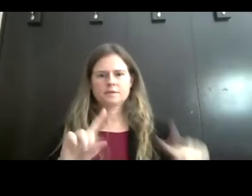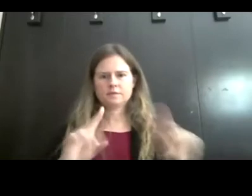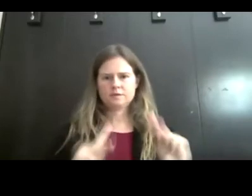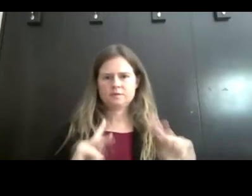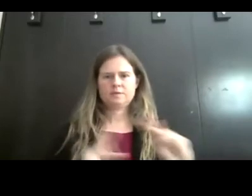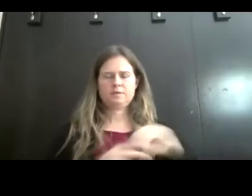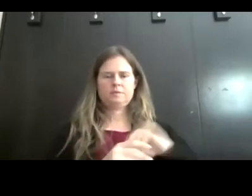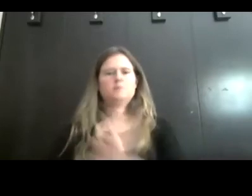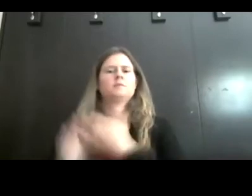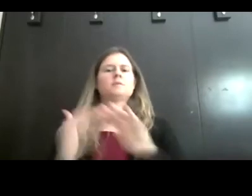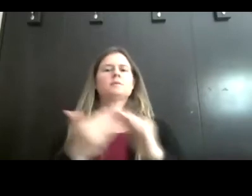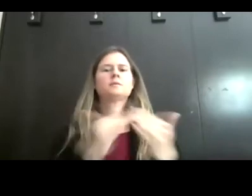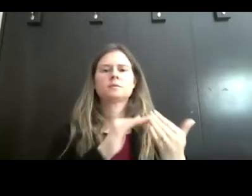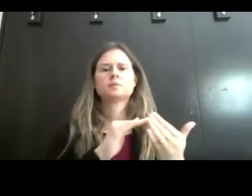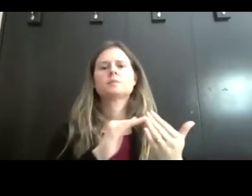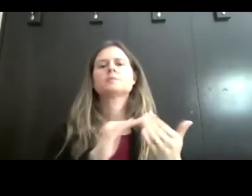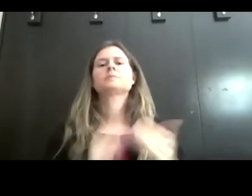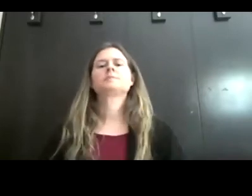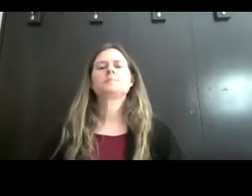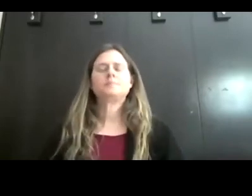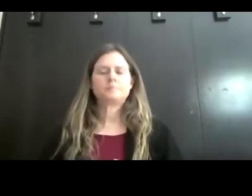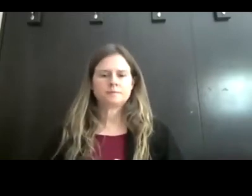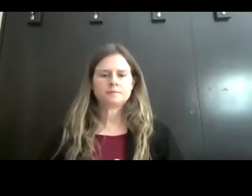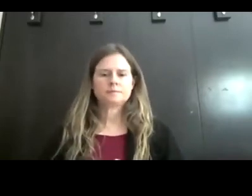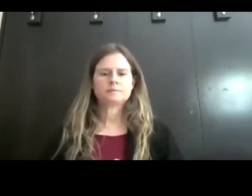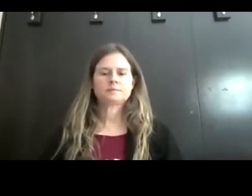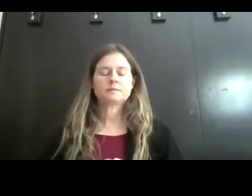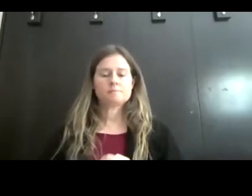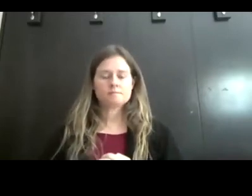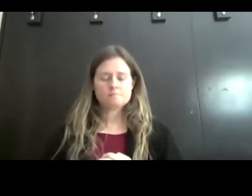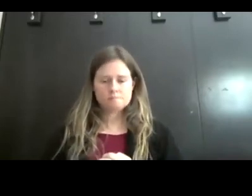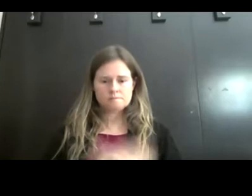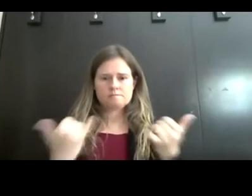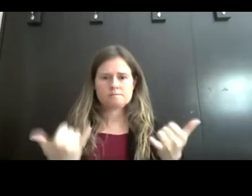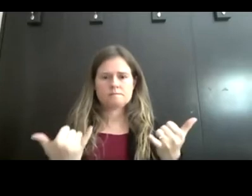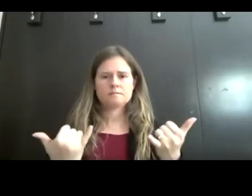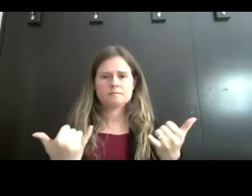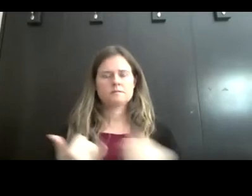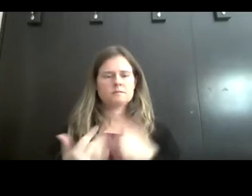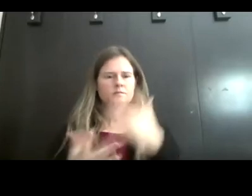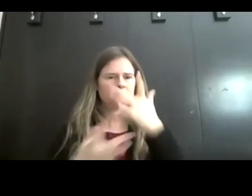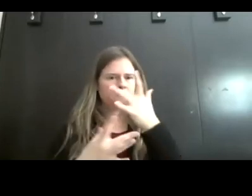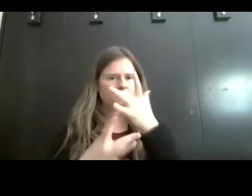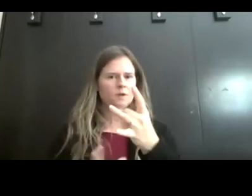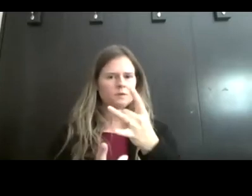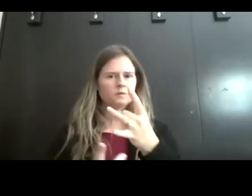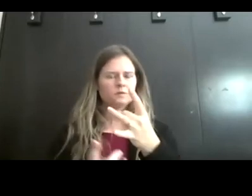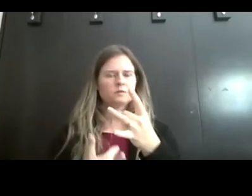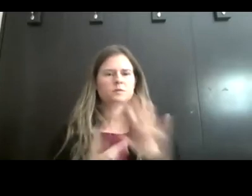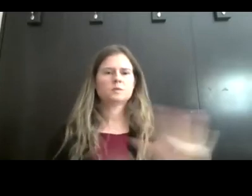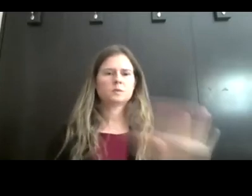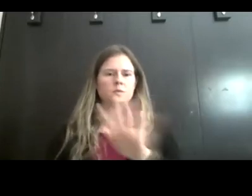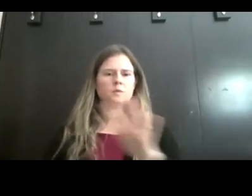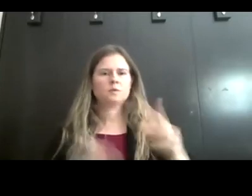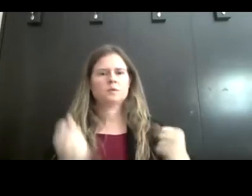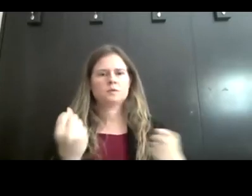community. We are interested in your continued support, and we would invite you to continue to